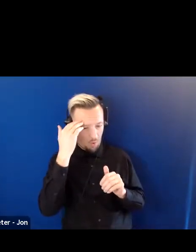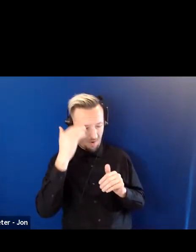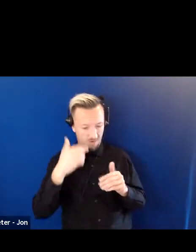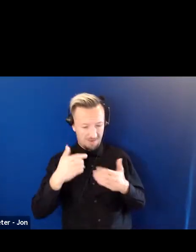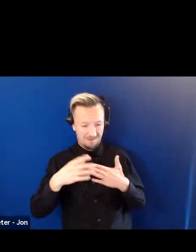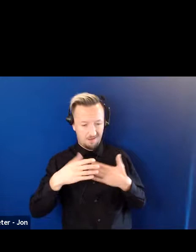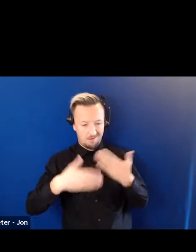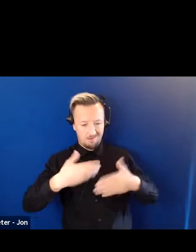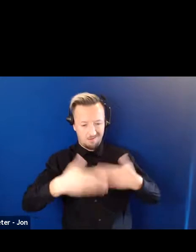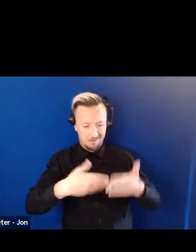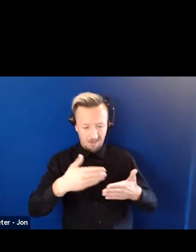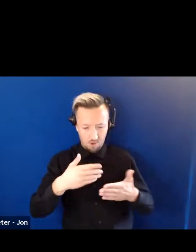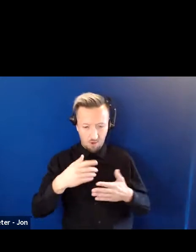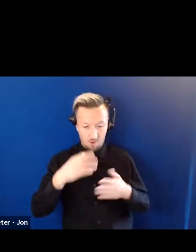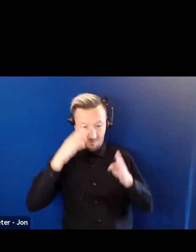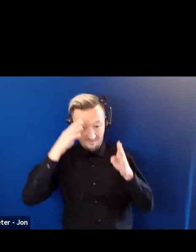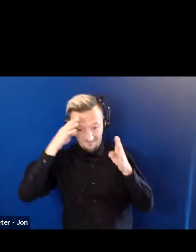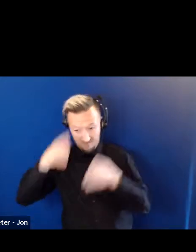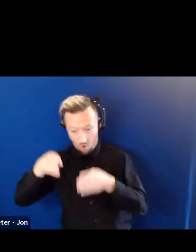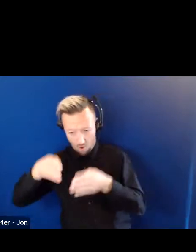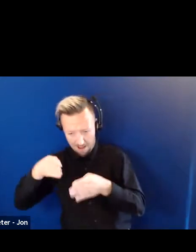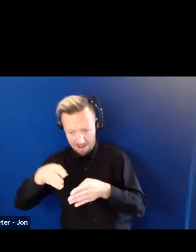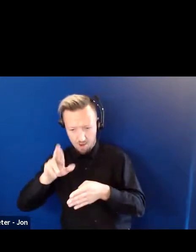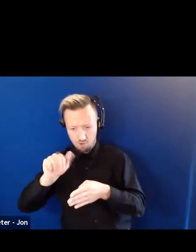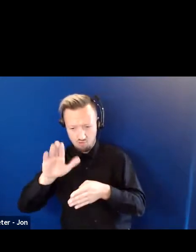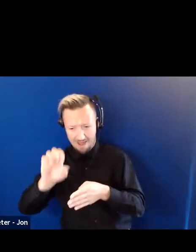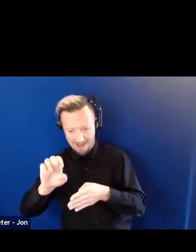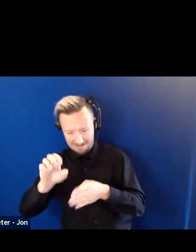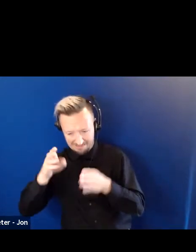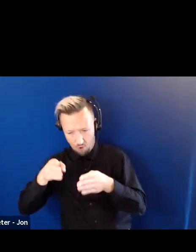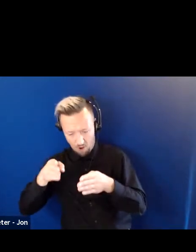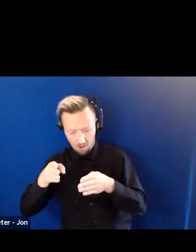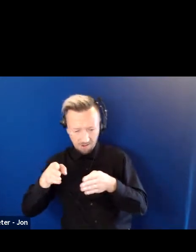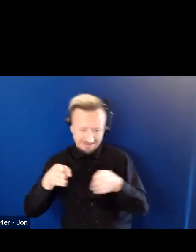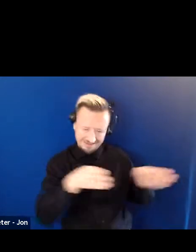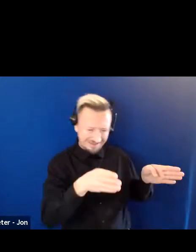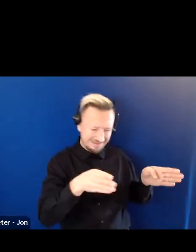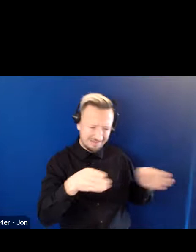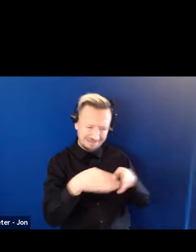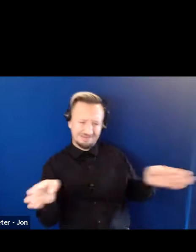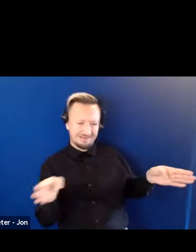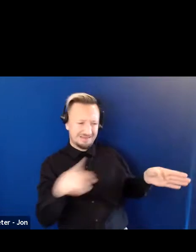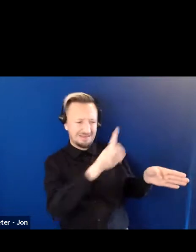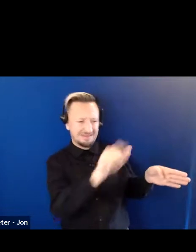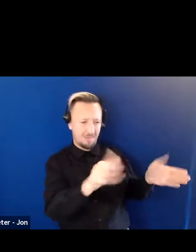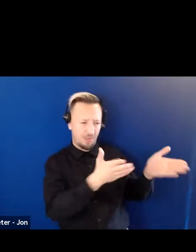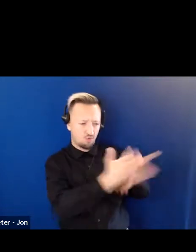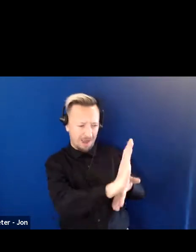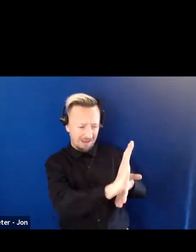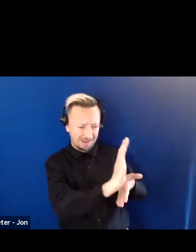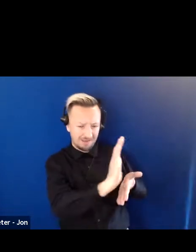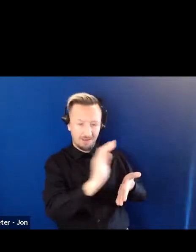more on disability rights? If there's another police shooting, does that just take us back to where we